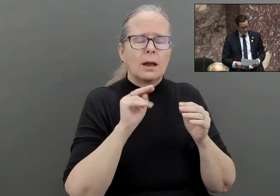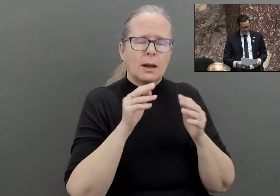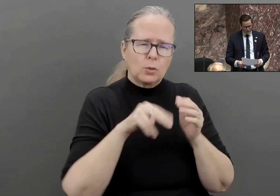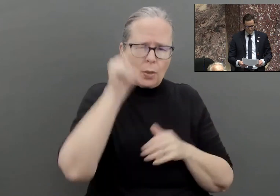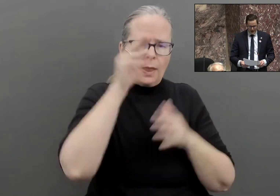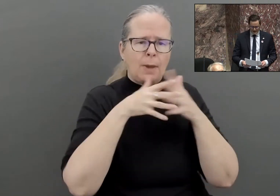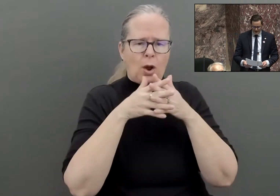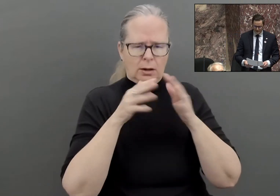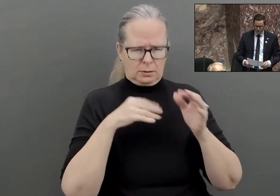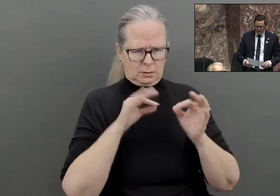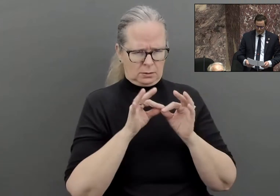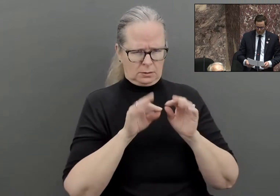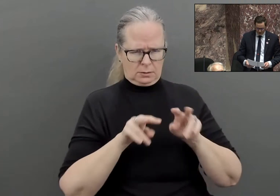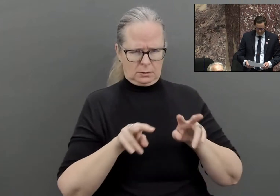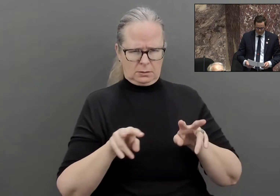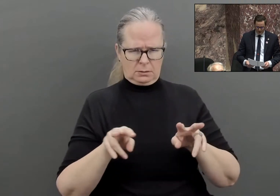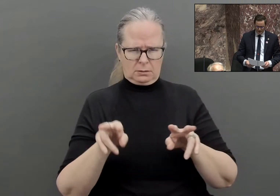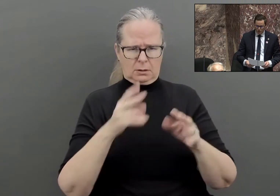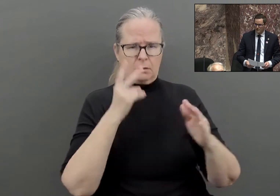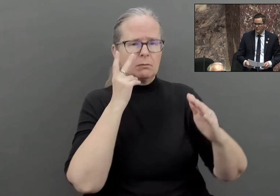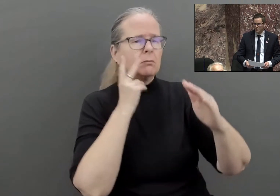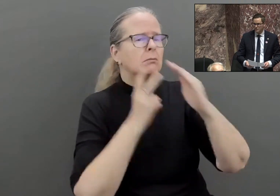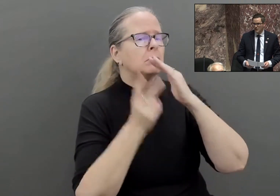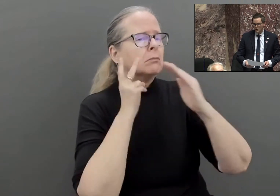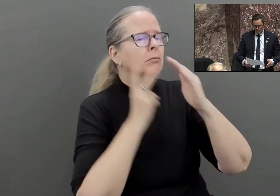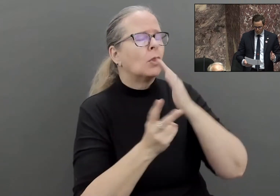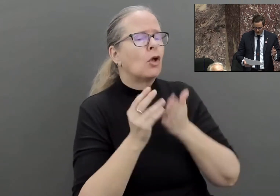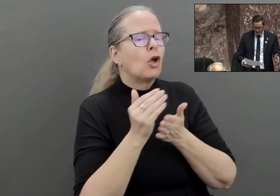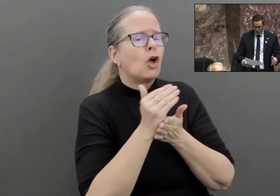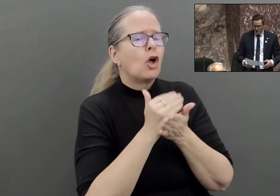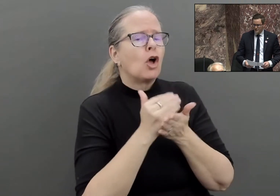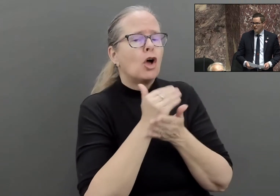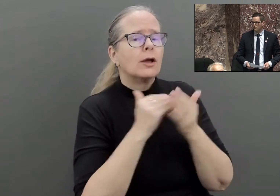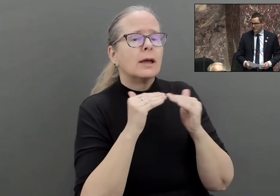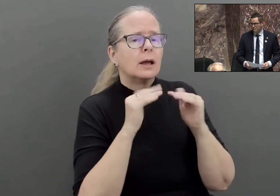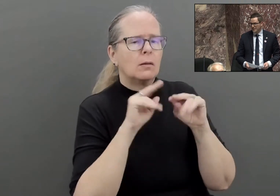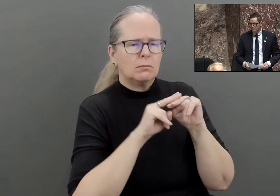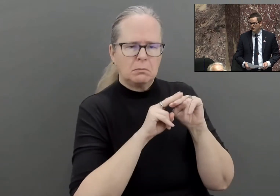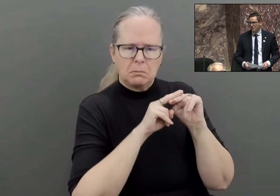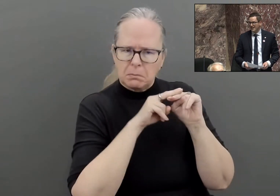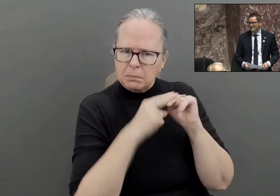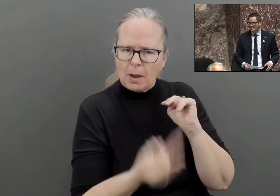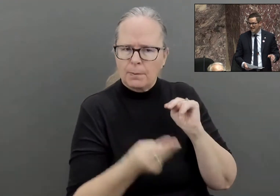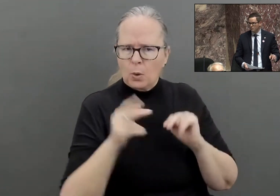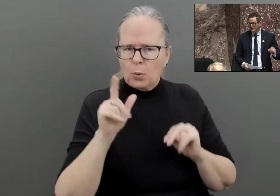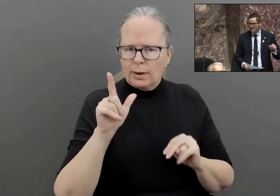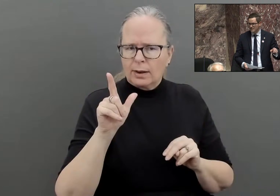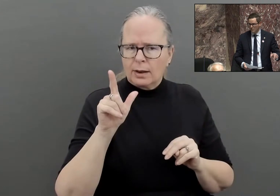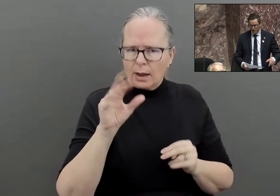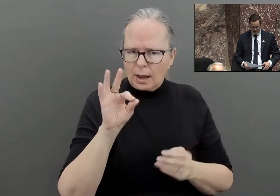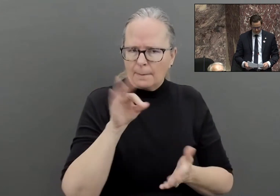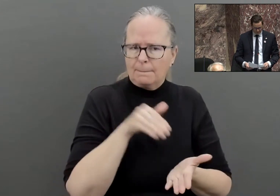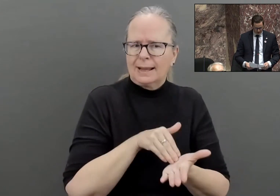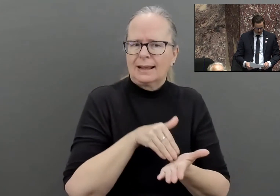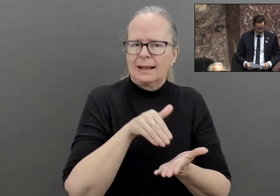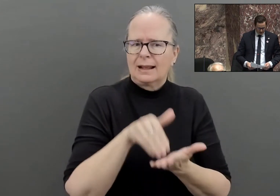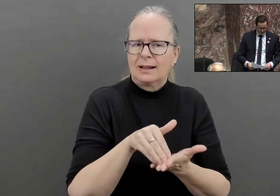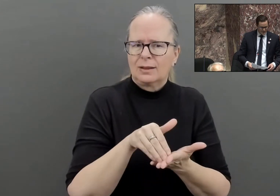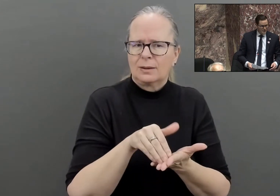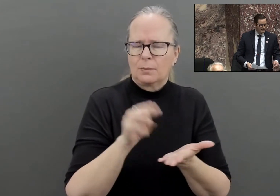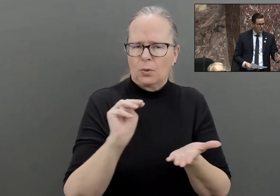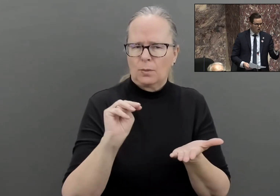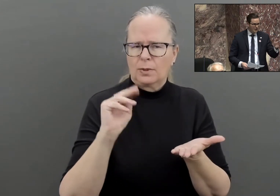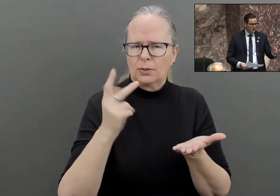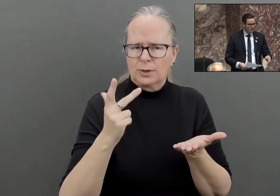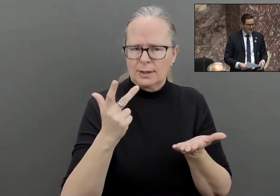Meanwhile, the minister's mandate is to reach 45 million cubic meters. Real jobs and real people are at stake with these numbers.